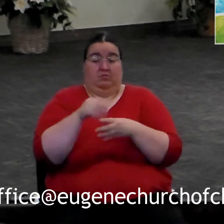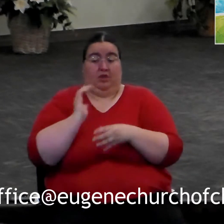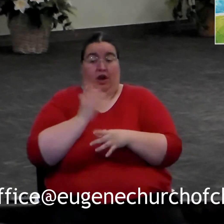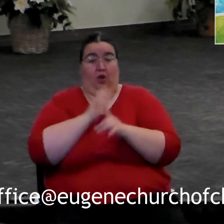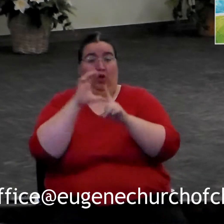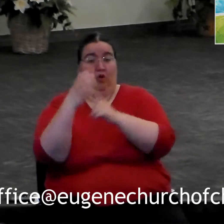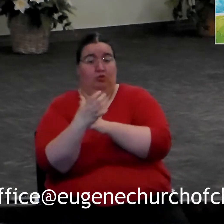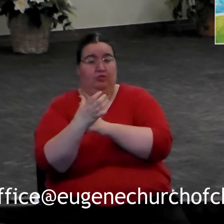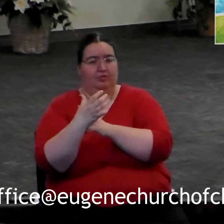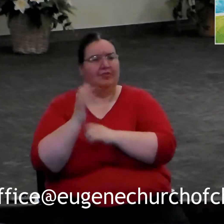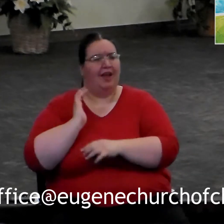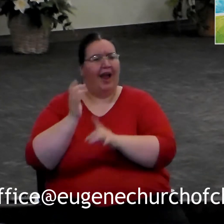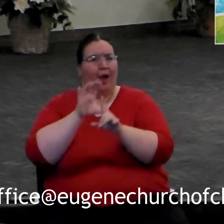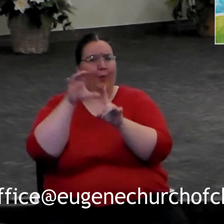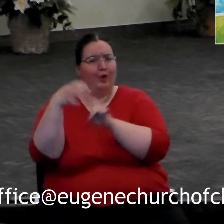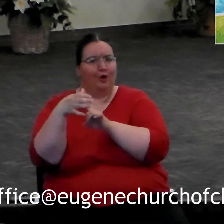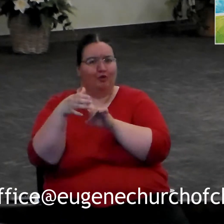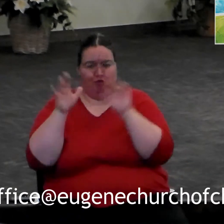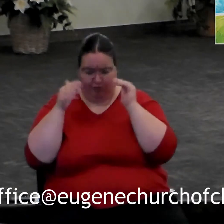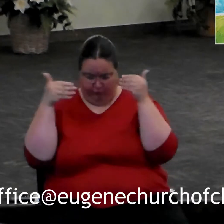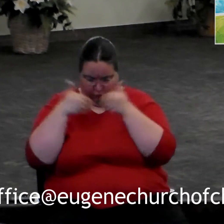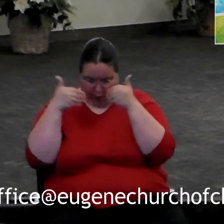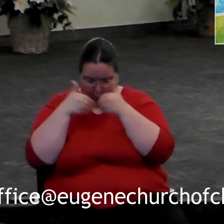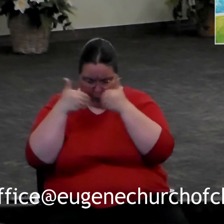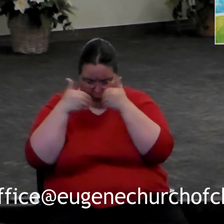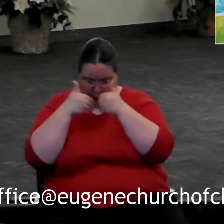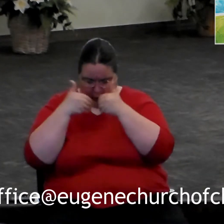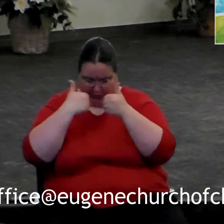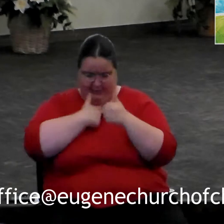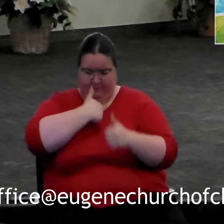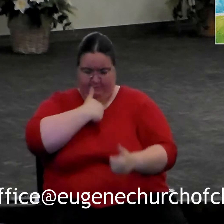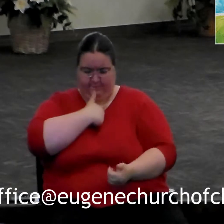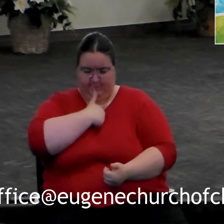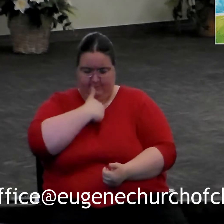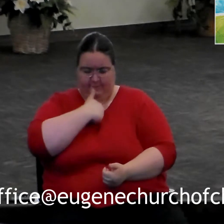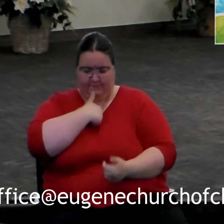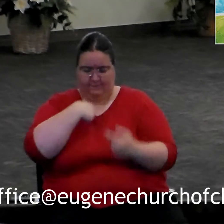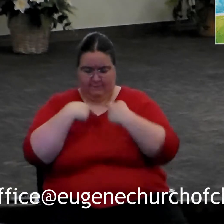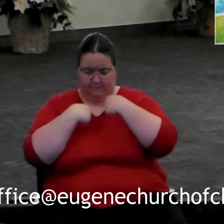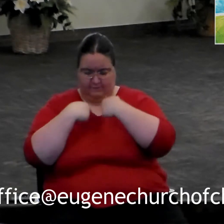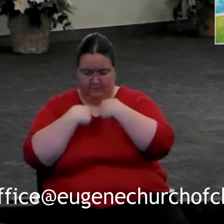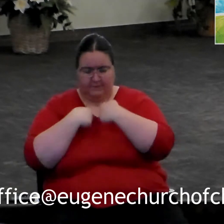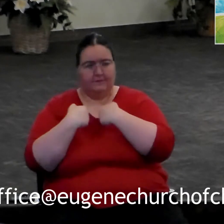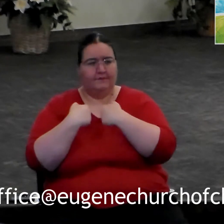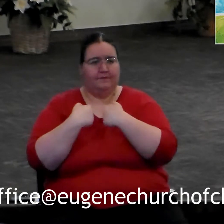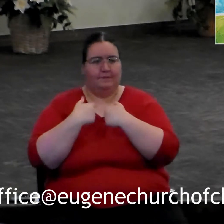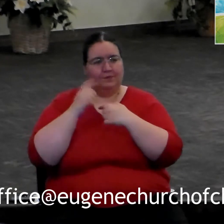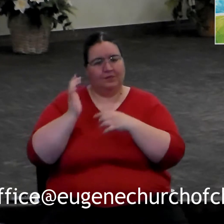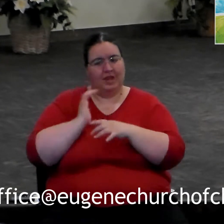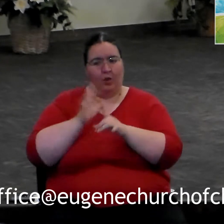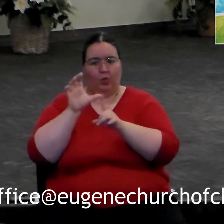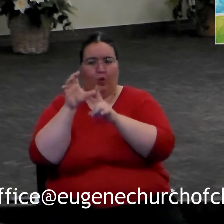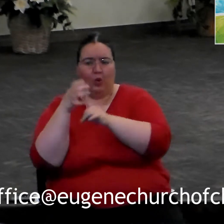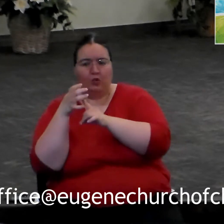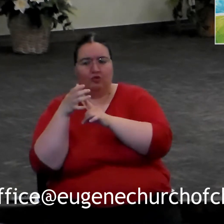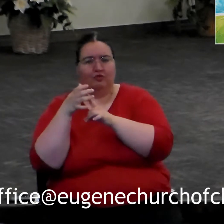way. The culture around us is about self. The culture around us is about climbing higher and stepping on whoever you have to to get there.